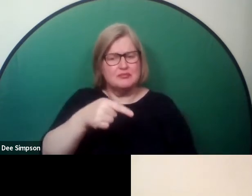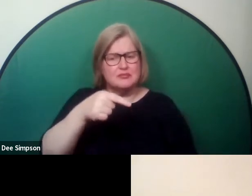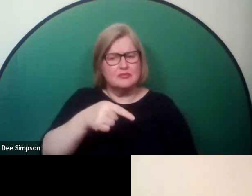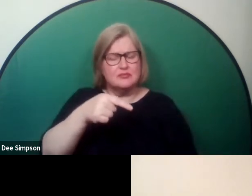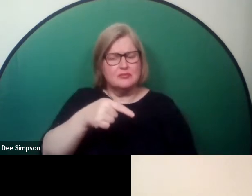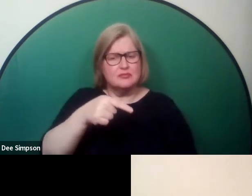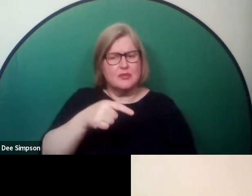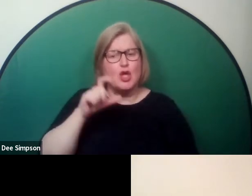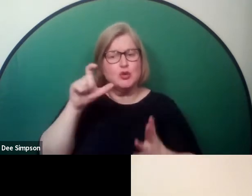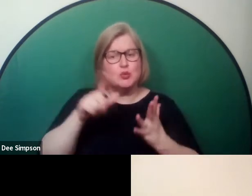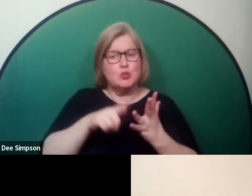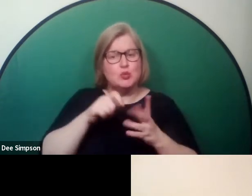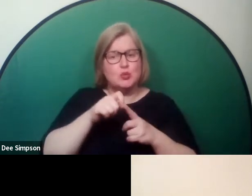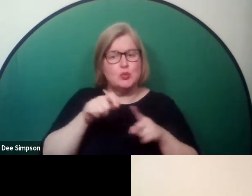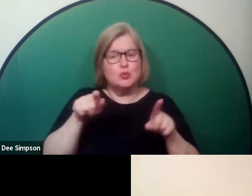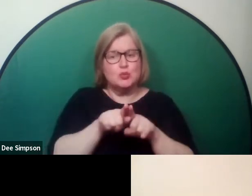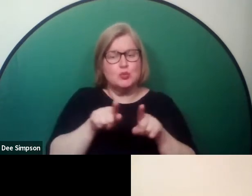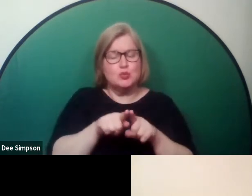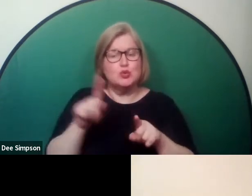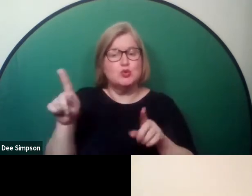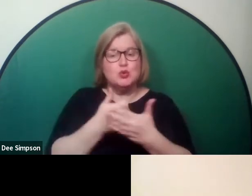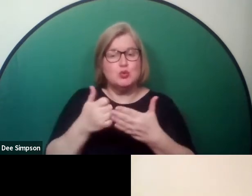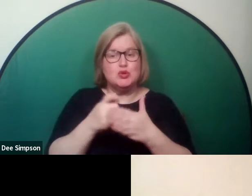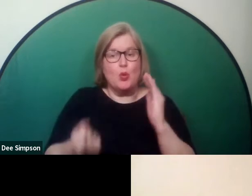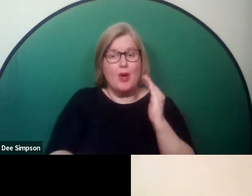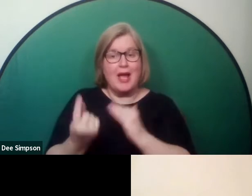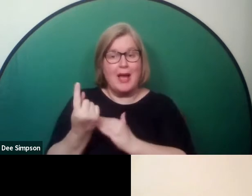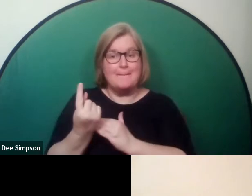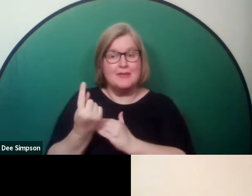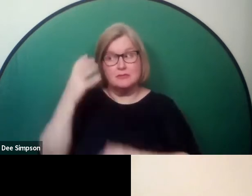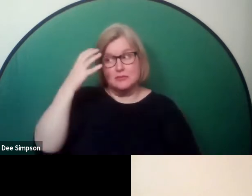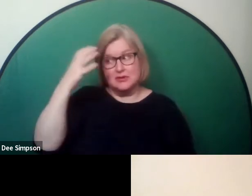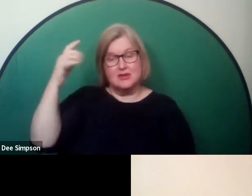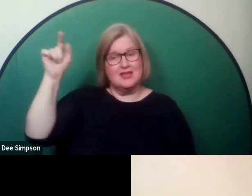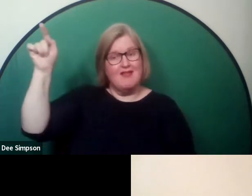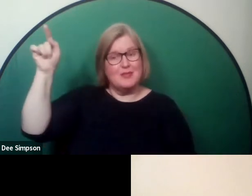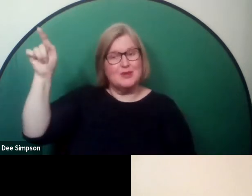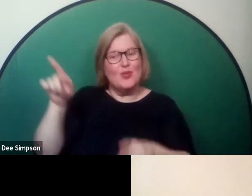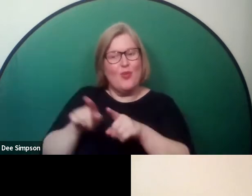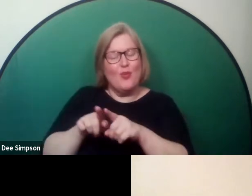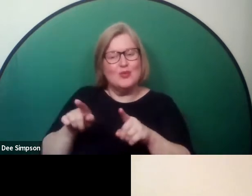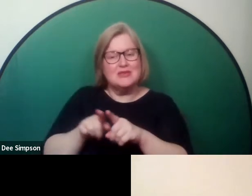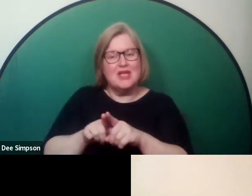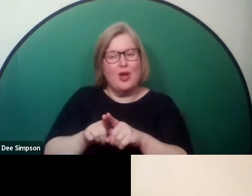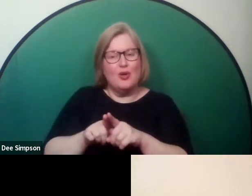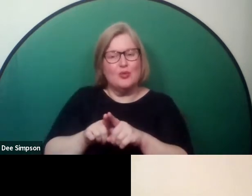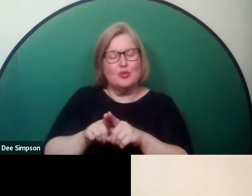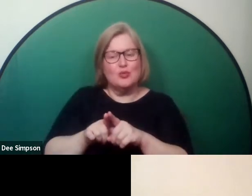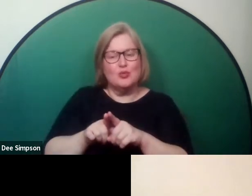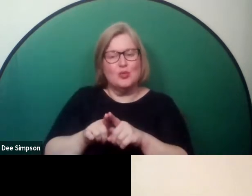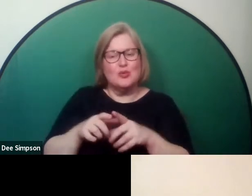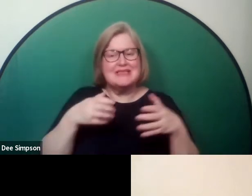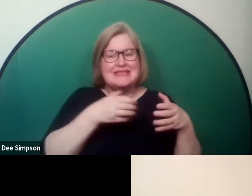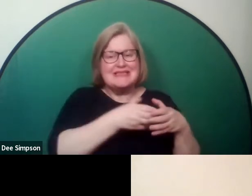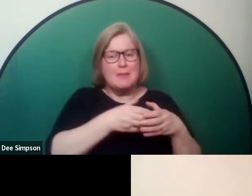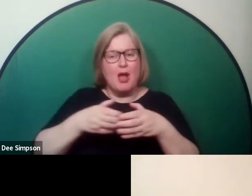also. Most usually what happens is with governments and with event